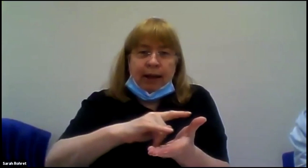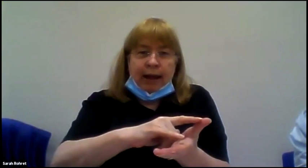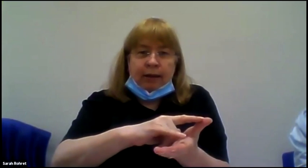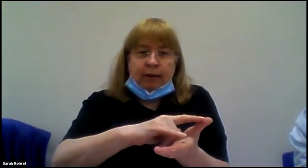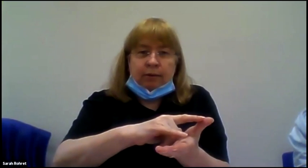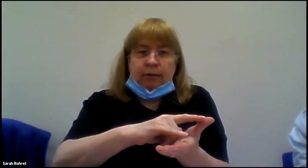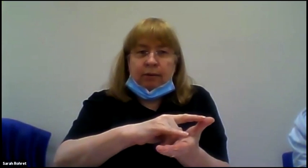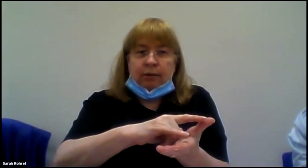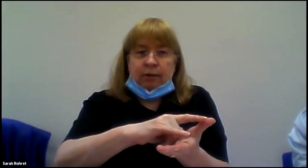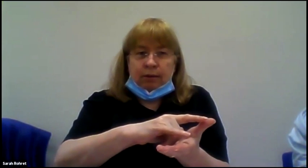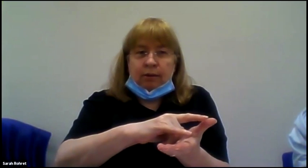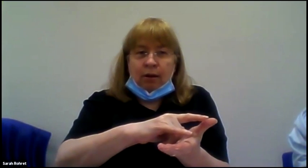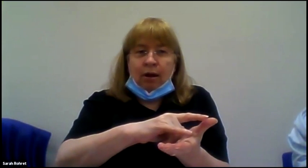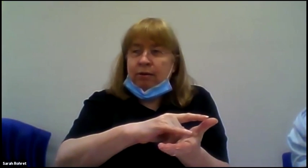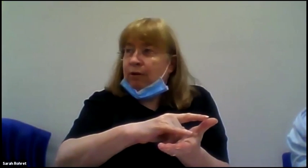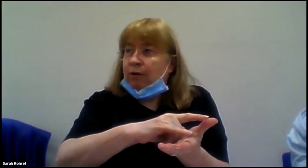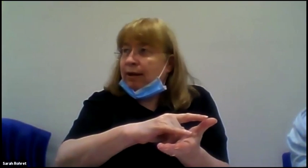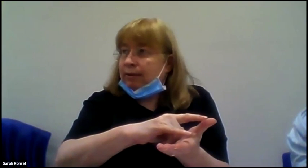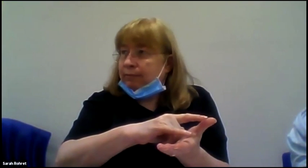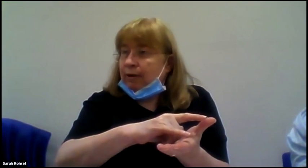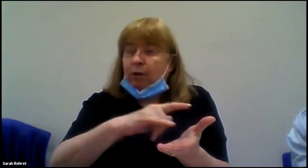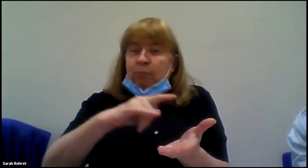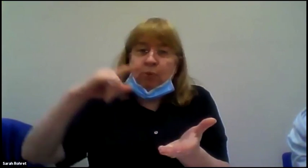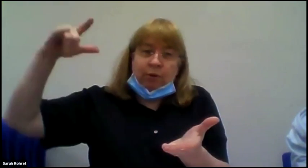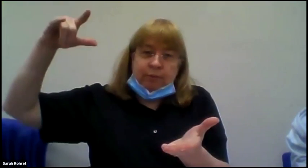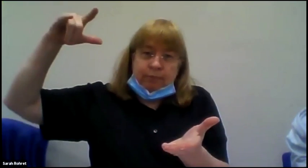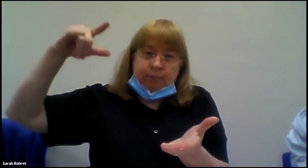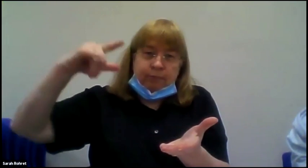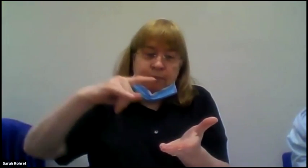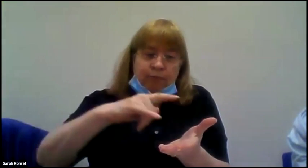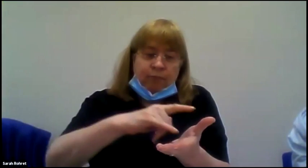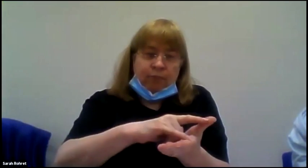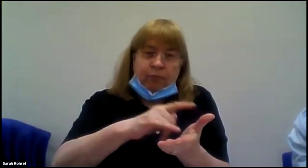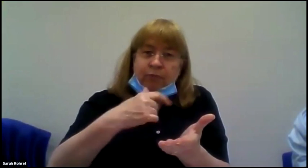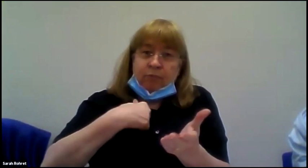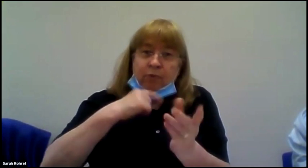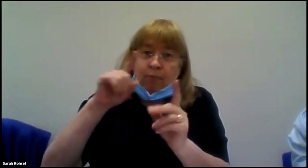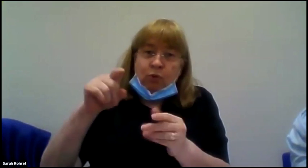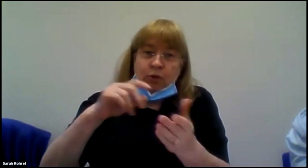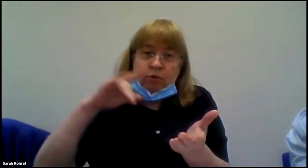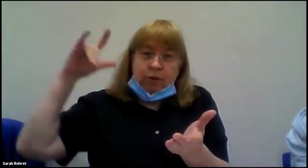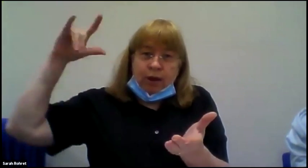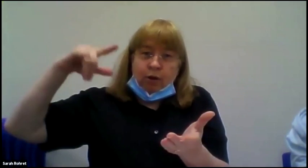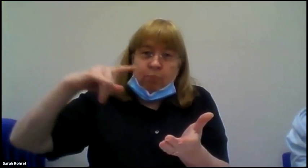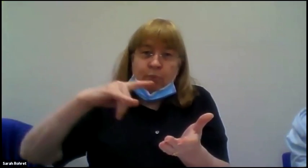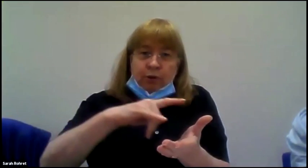land on your hand. Airport. I'm going to the airport.